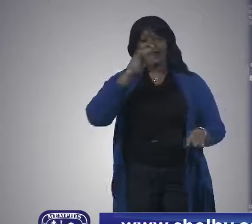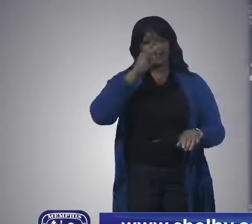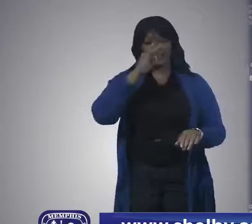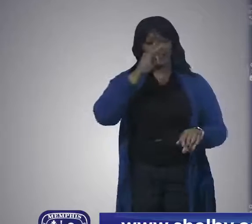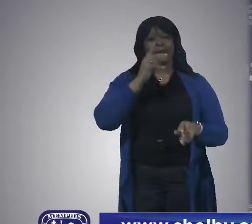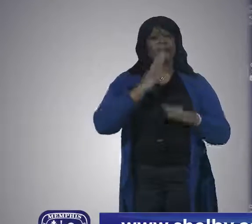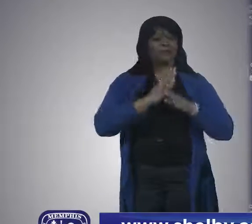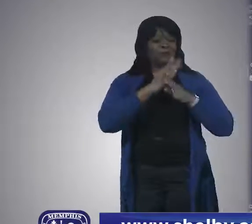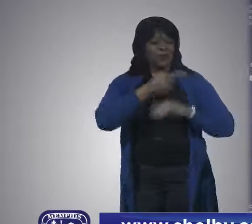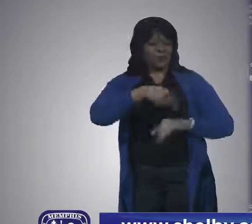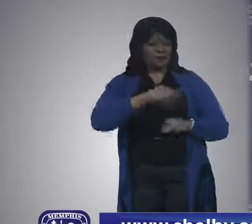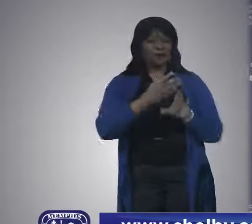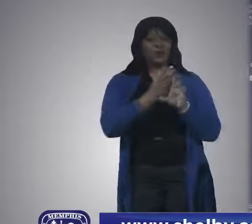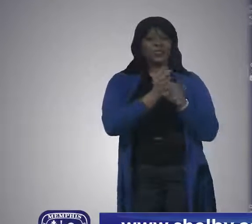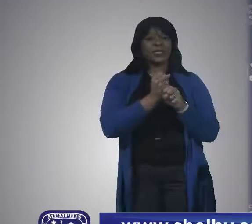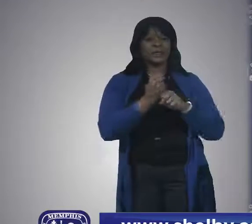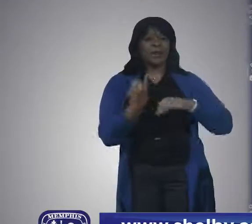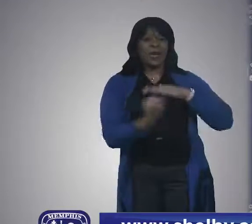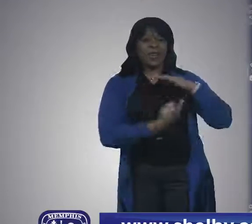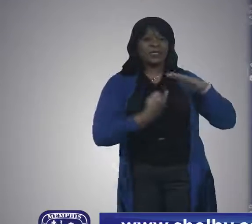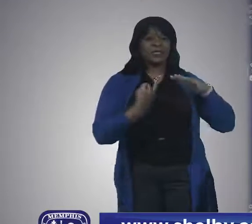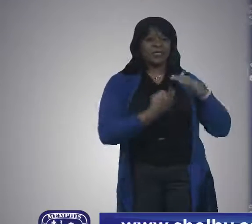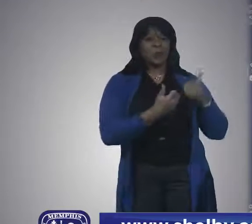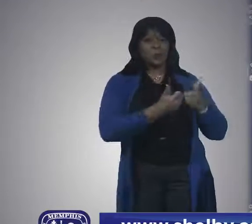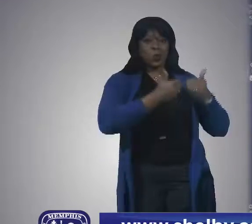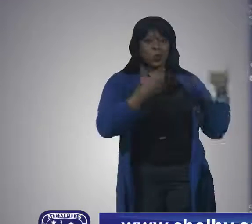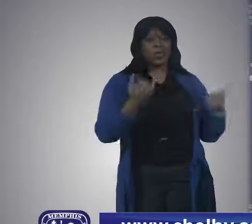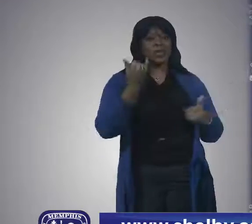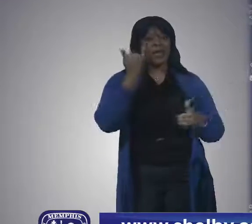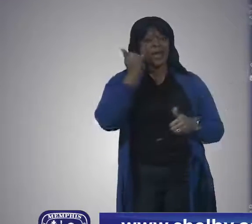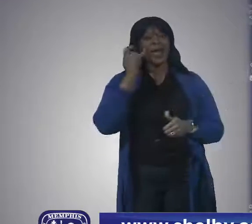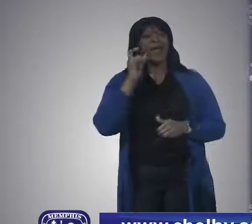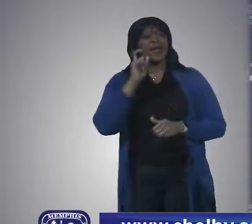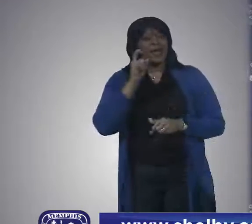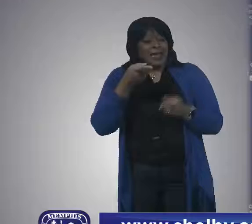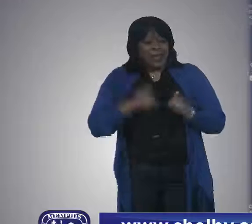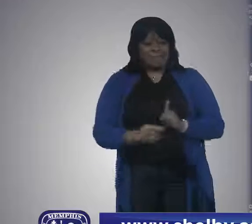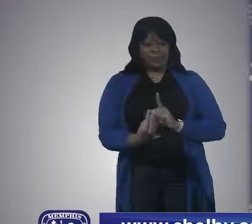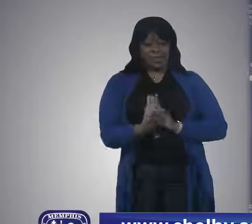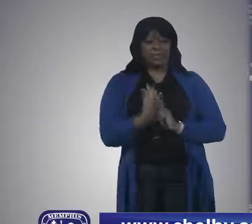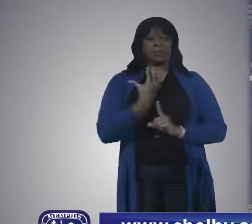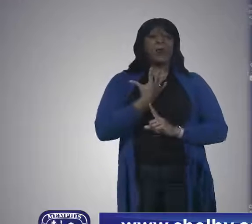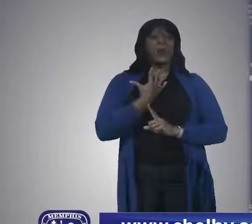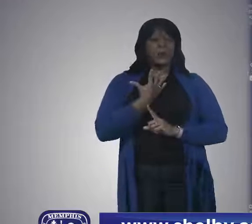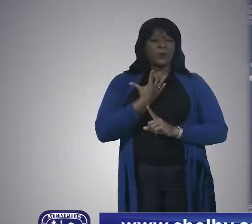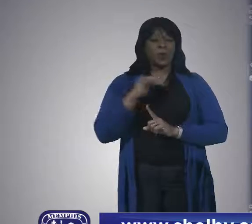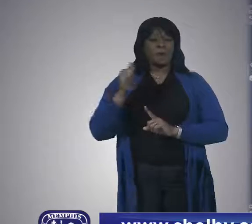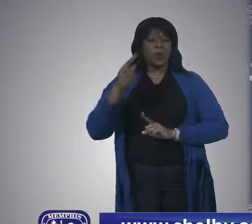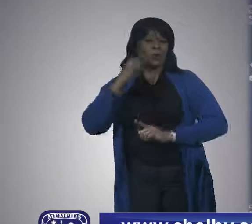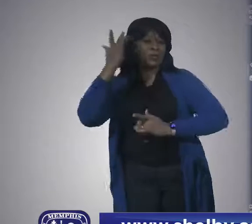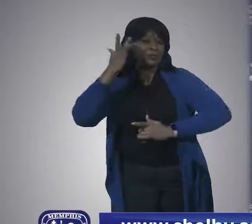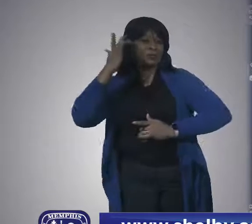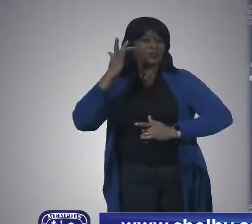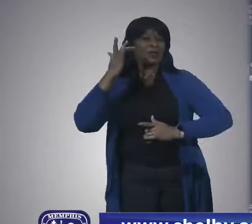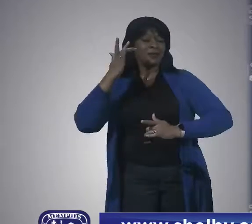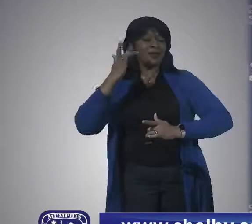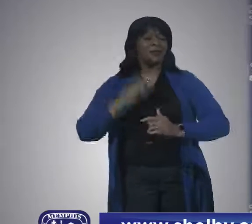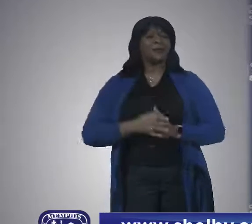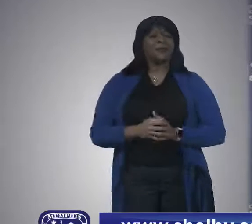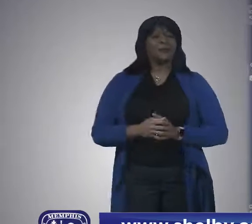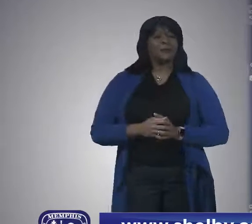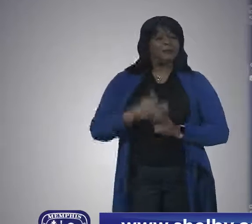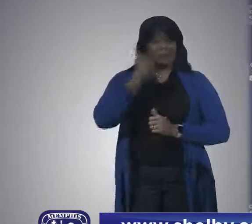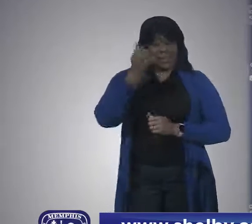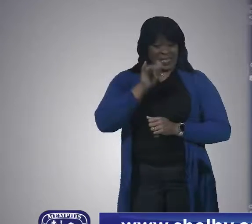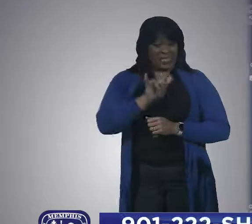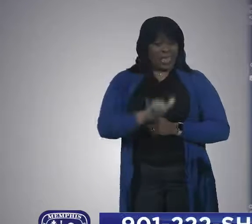would keep them from having to be quarantined if they happen to be exposed. And so